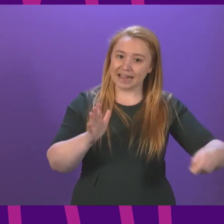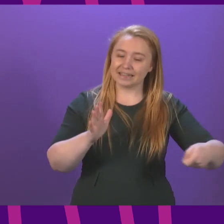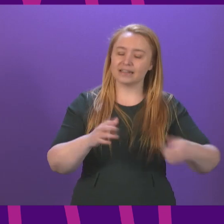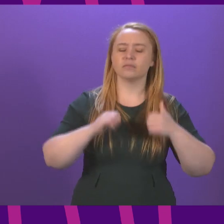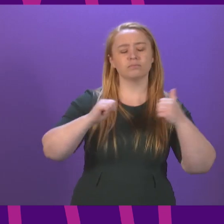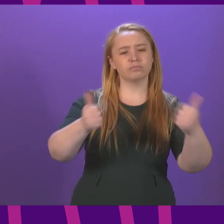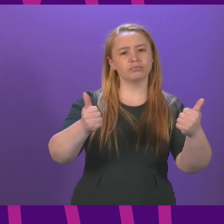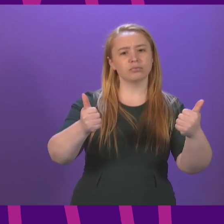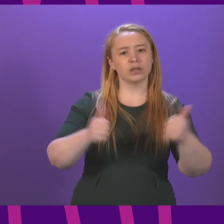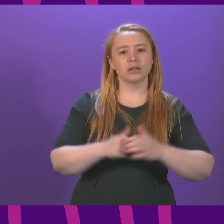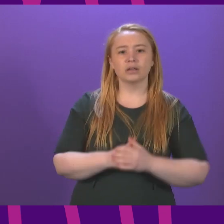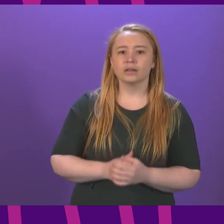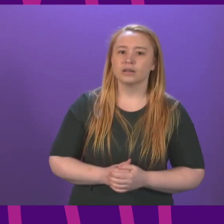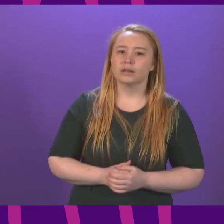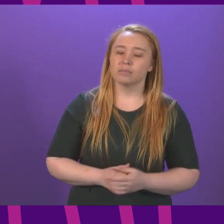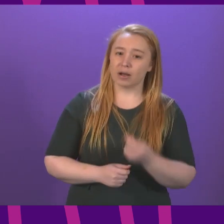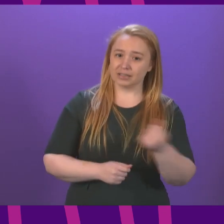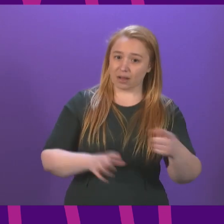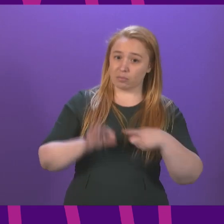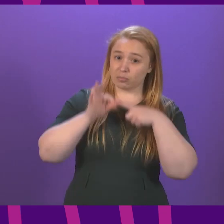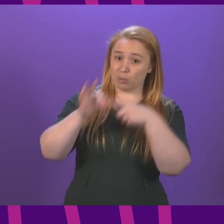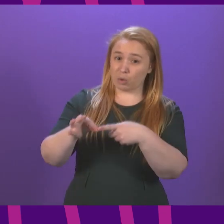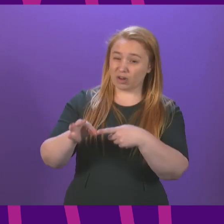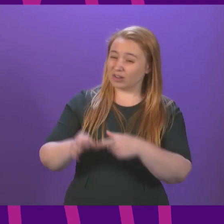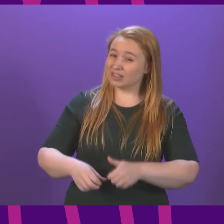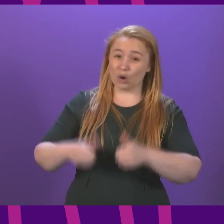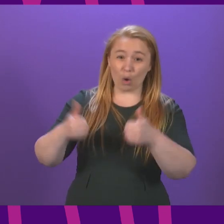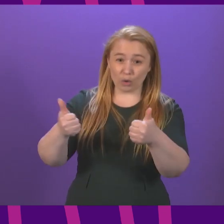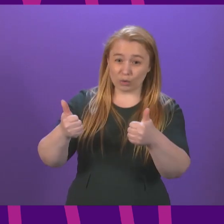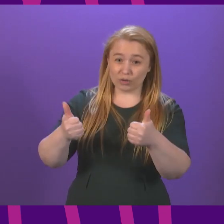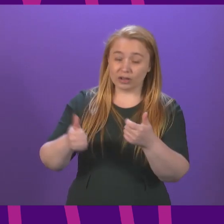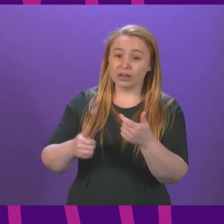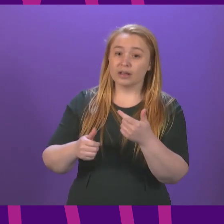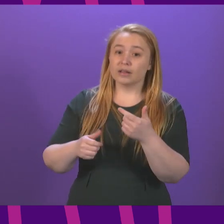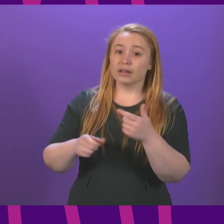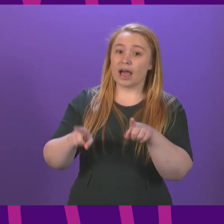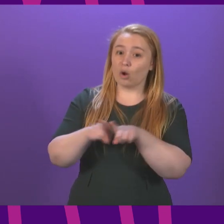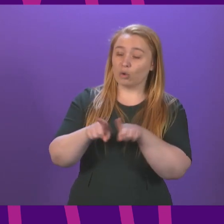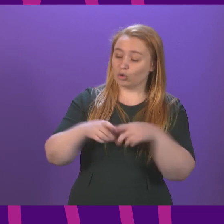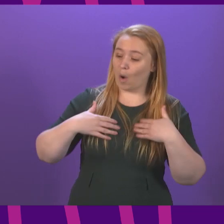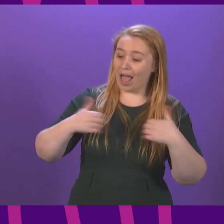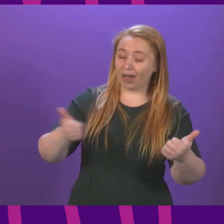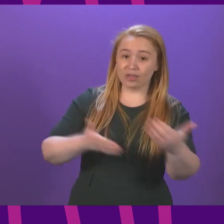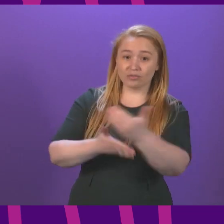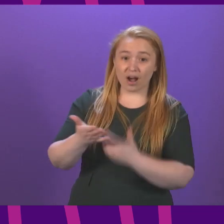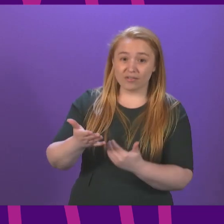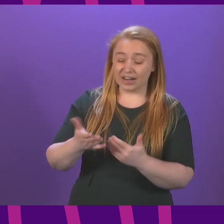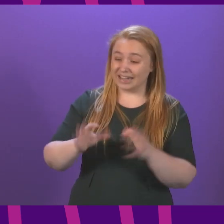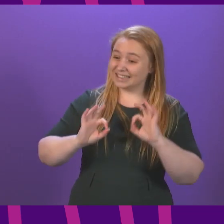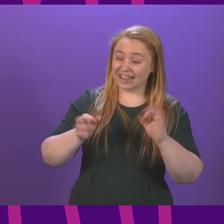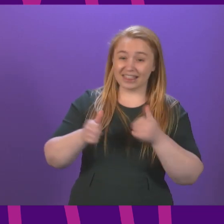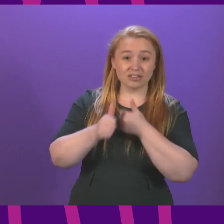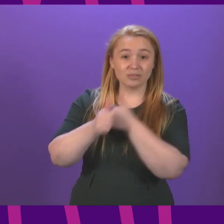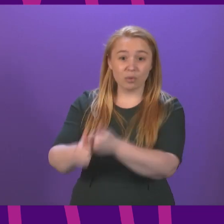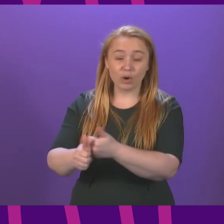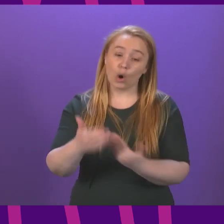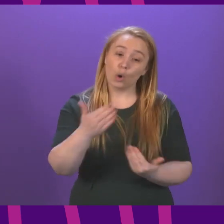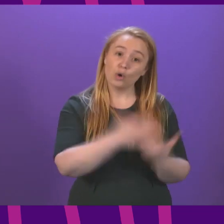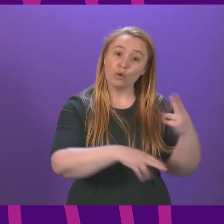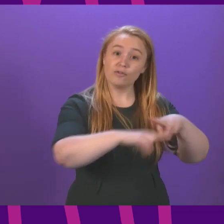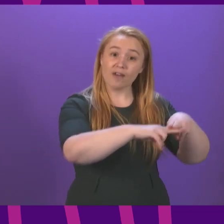are significantly less generous than those proposed by the government. notably, there was little further to support health recovery or any significant new help for